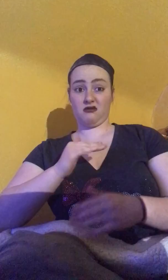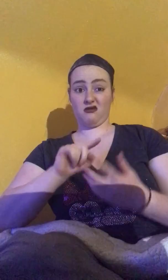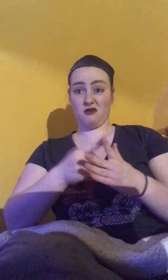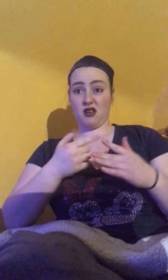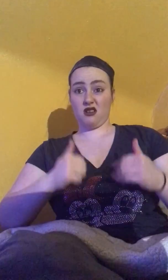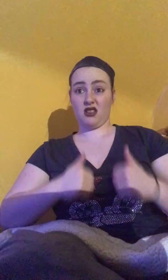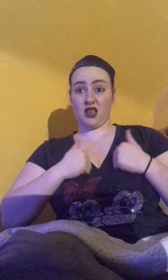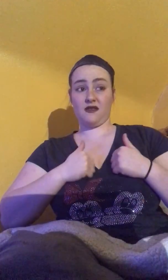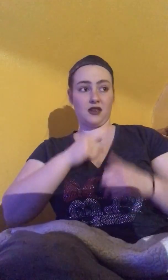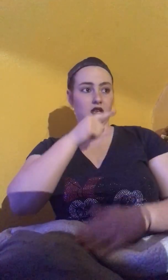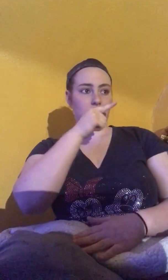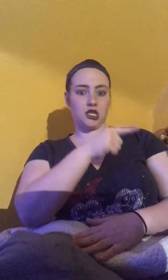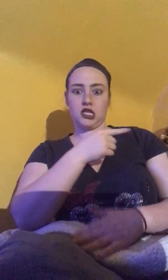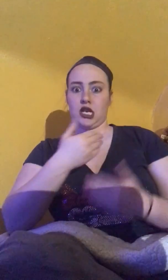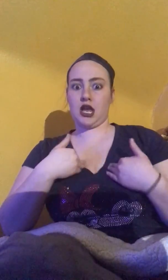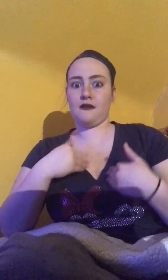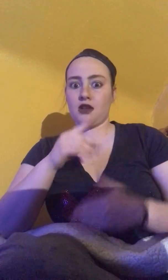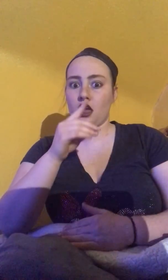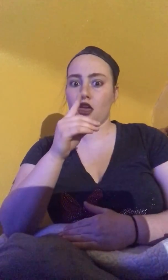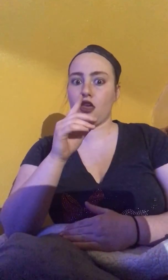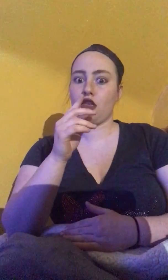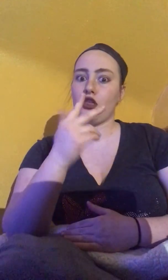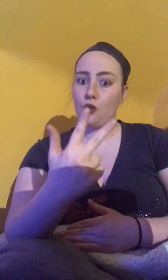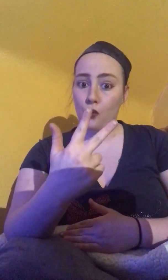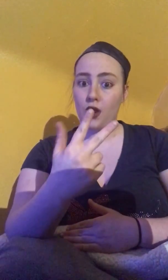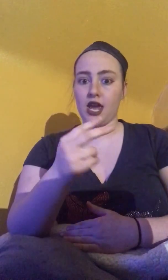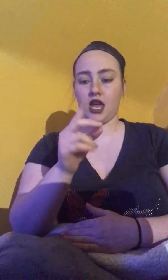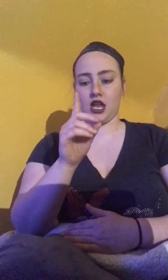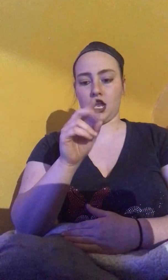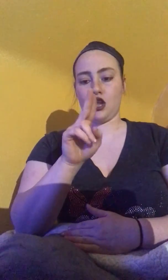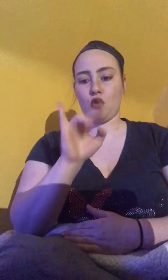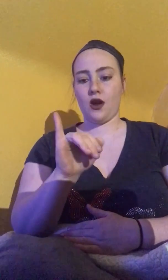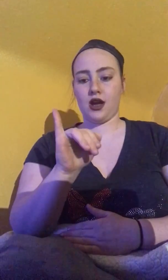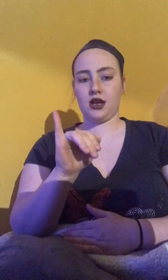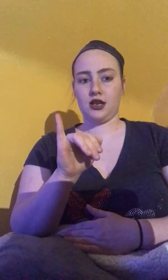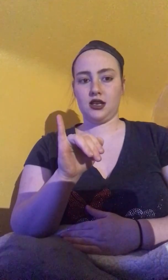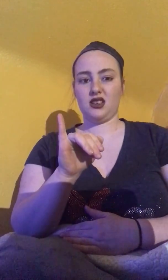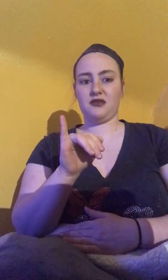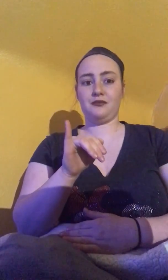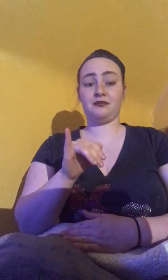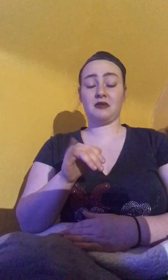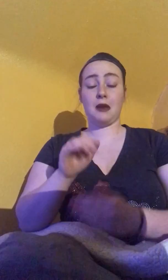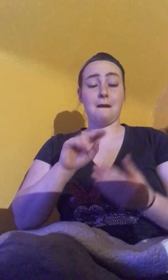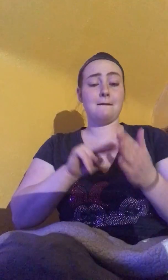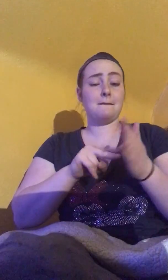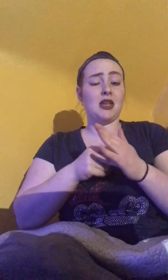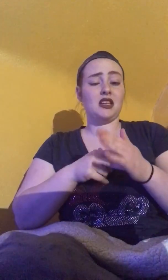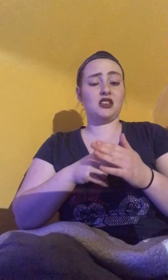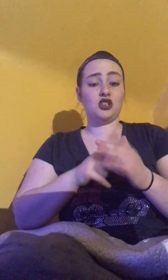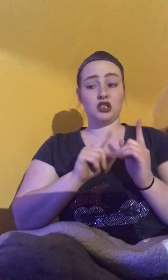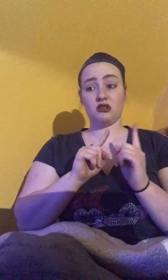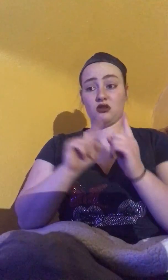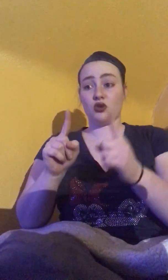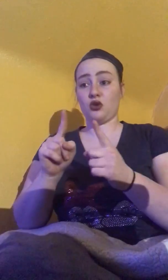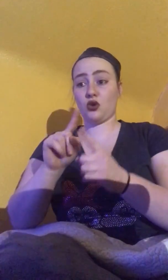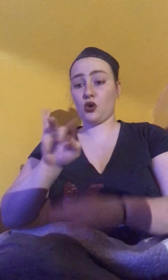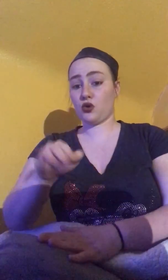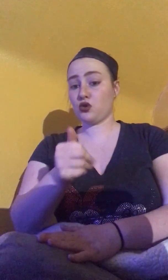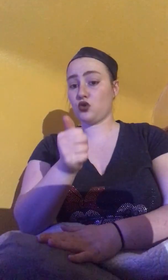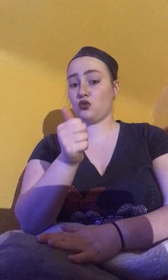getting 3 DUIs here in Las Vegas, which resulted in her going to jail for, I believe, about 6 months. One day when I was